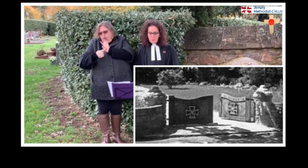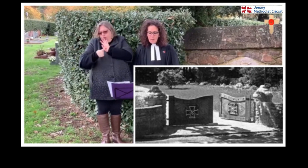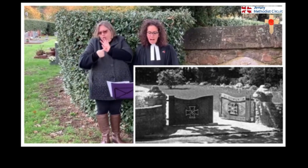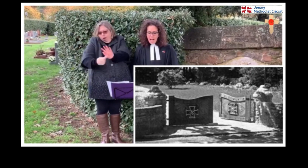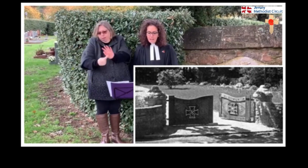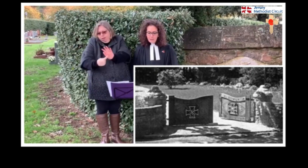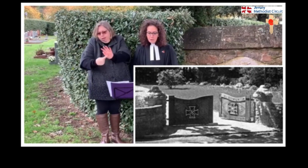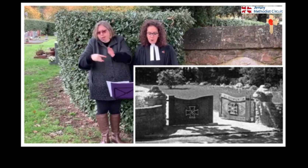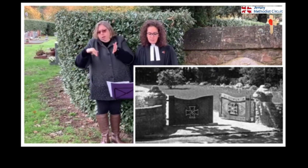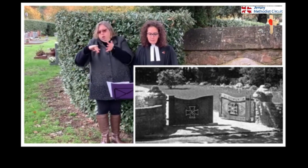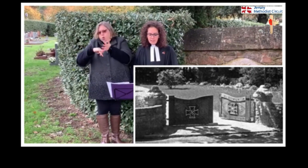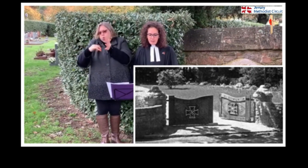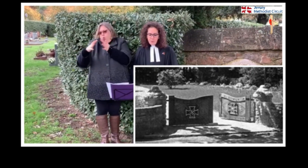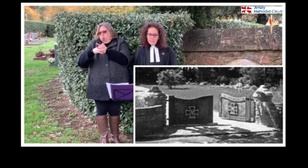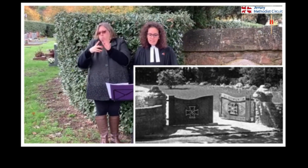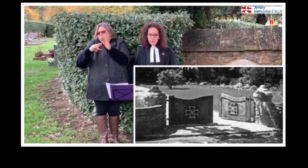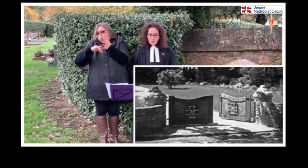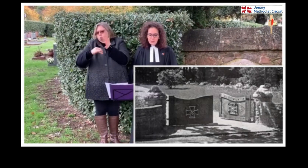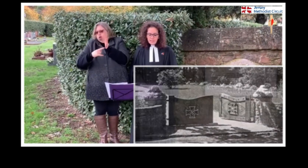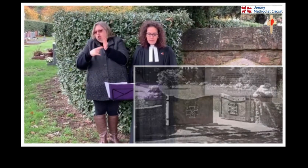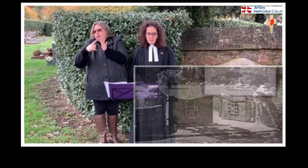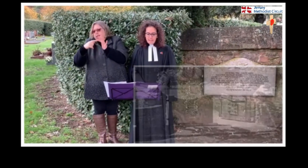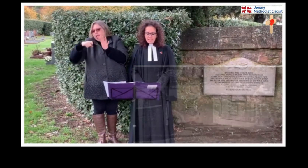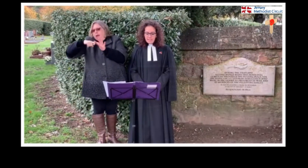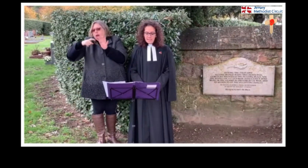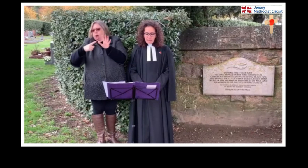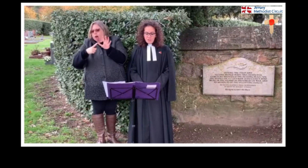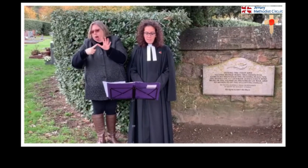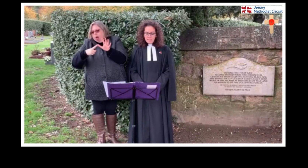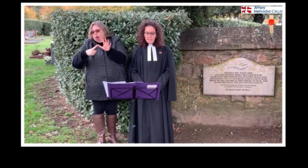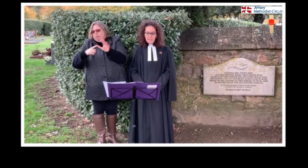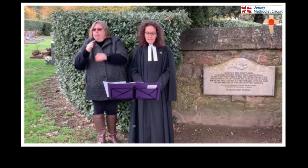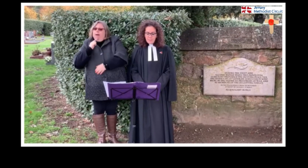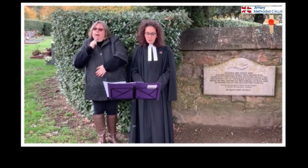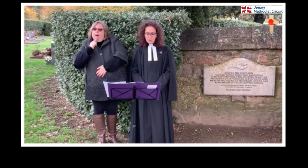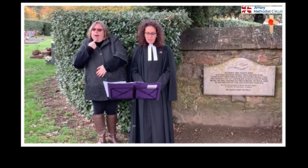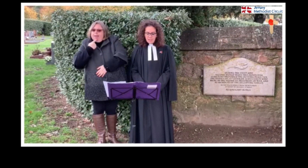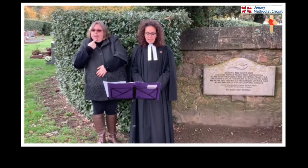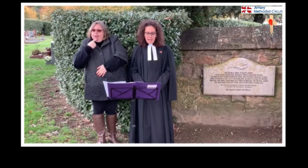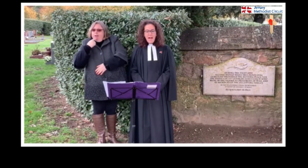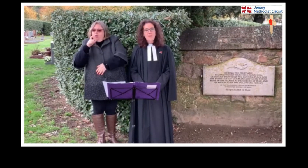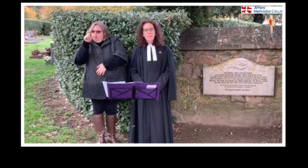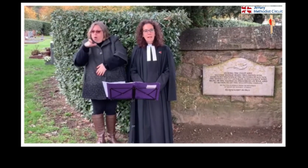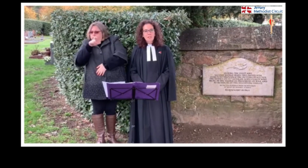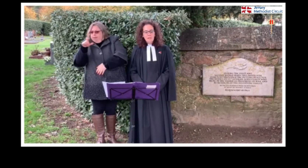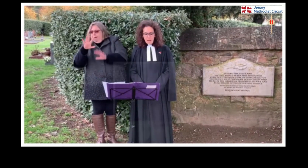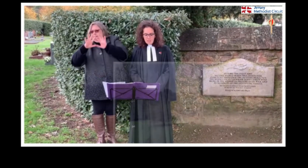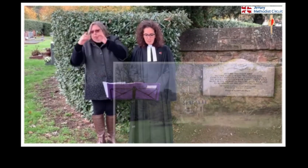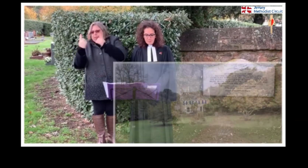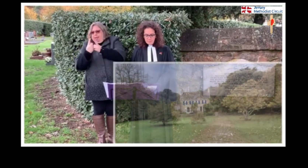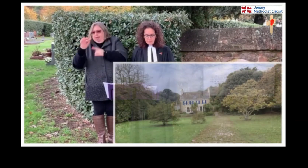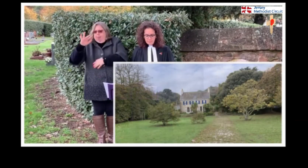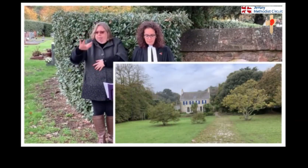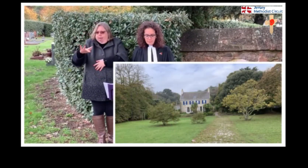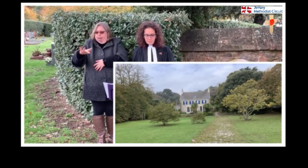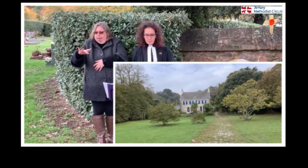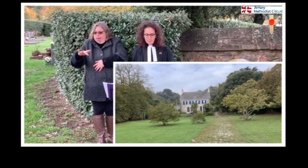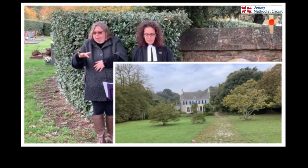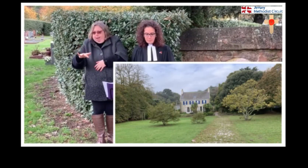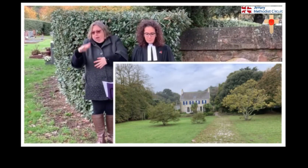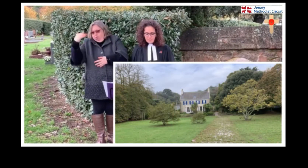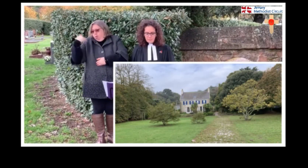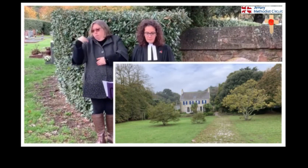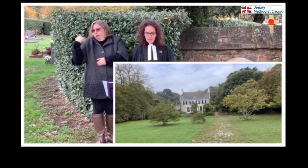swastika with the iron cross were installed in facing entrances to the cemetery and the rectory garden.